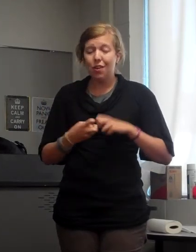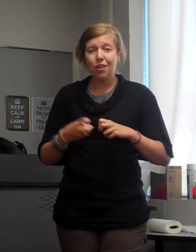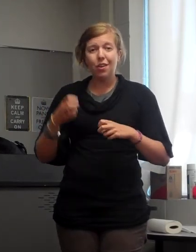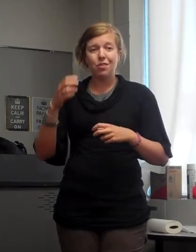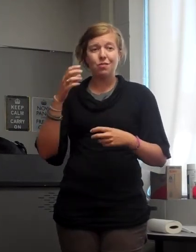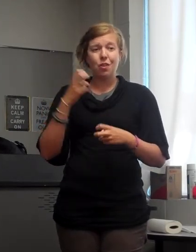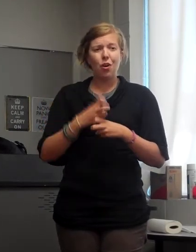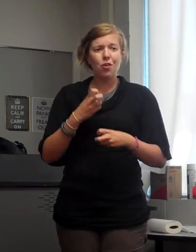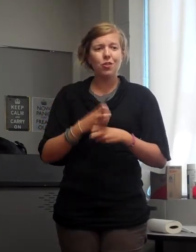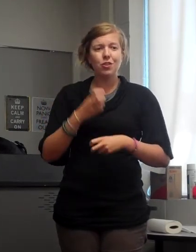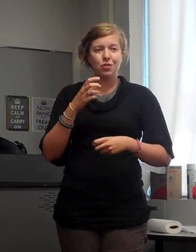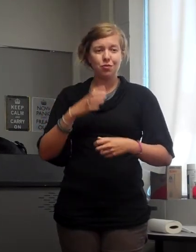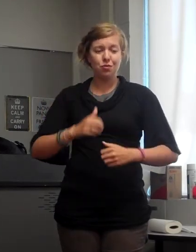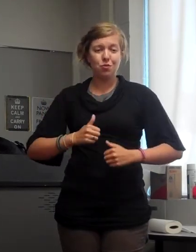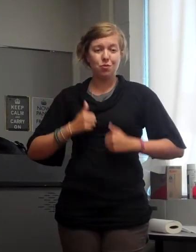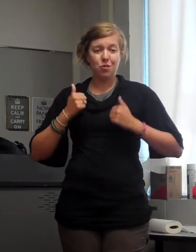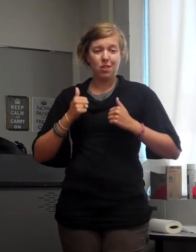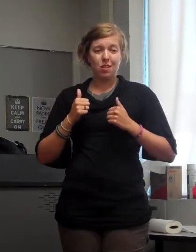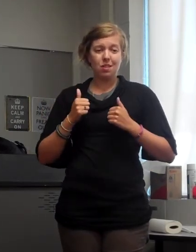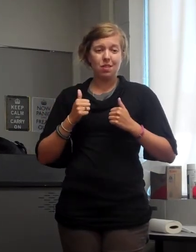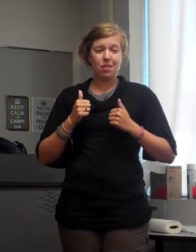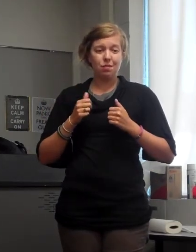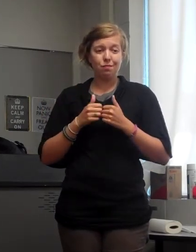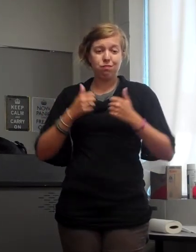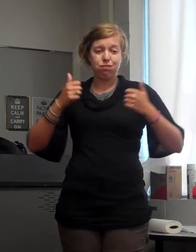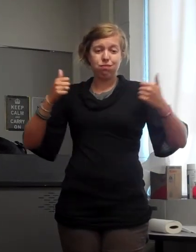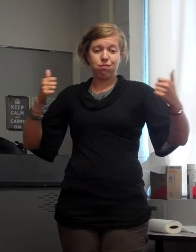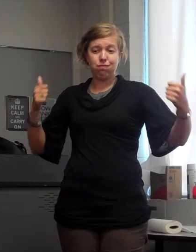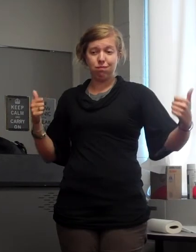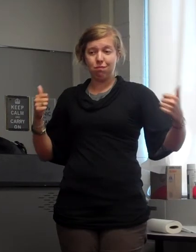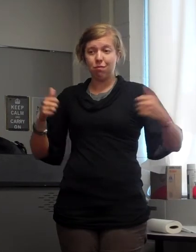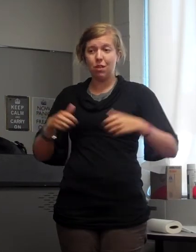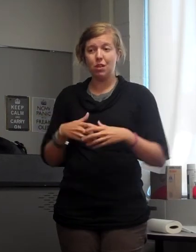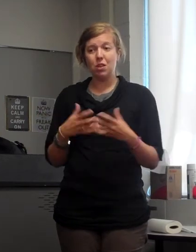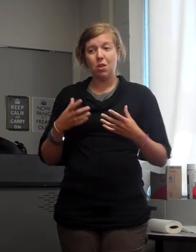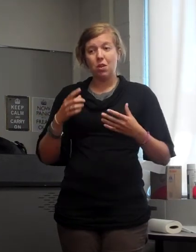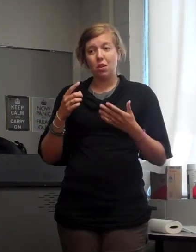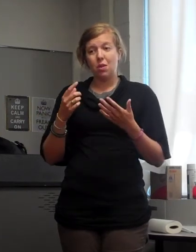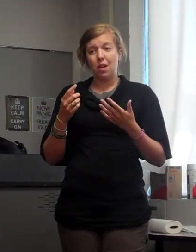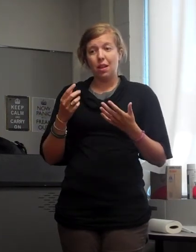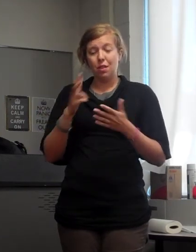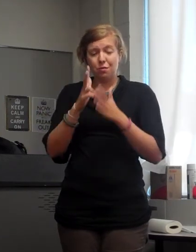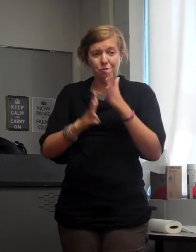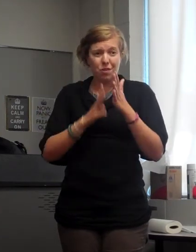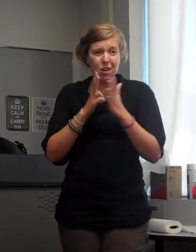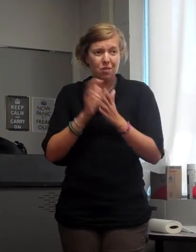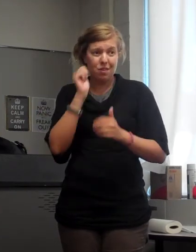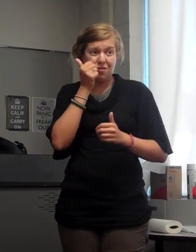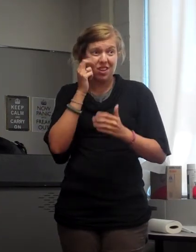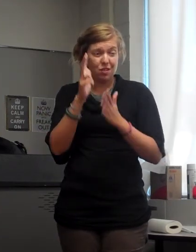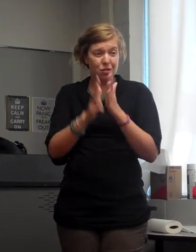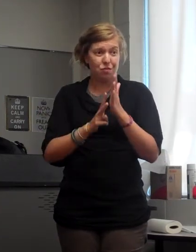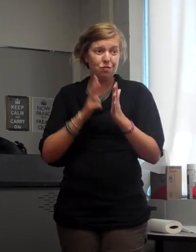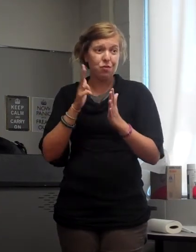you know, how long to get home. So I'm wasting like 3 hours a day on the road. I want to change jobs. I can't change jobs because I have too much